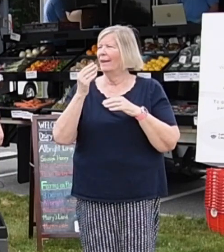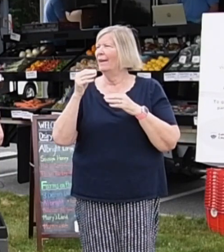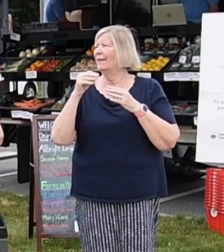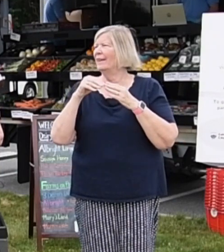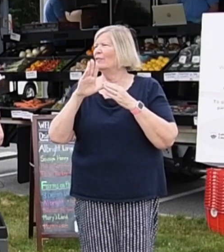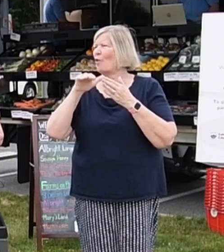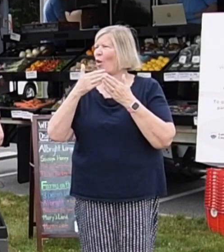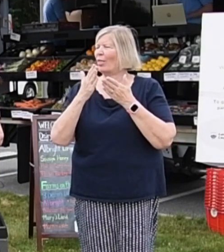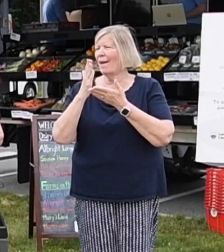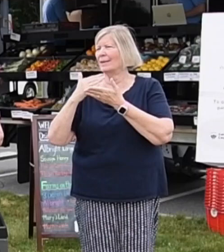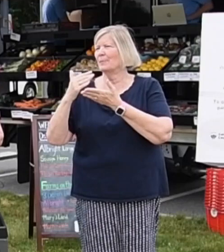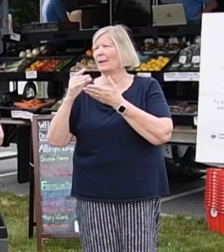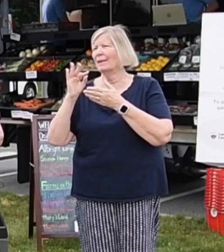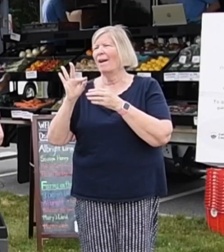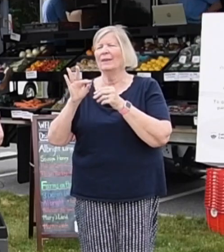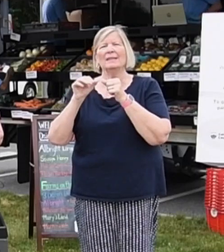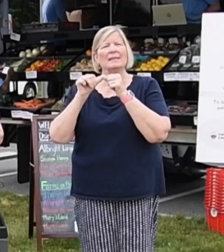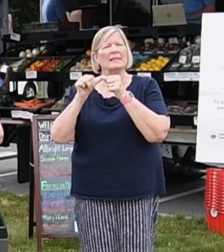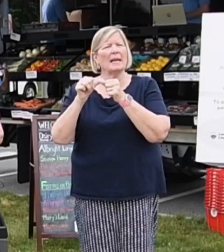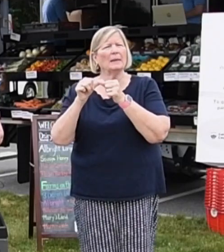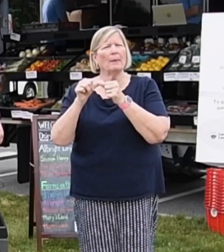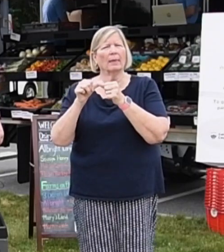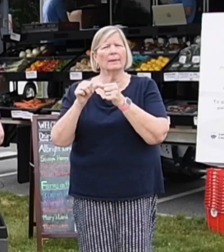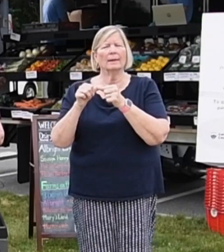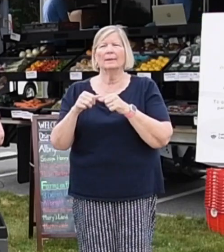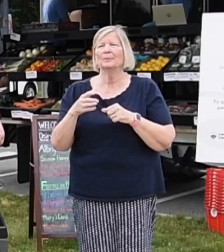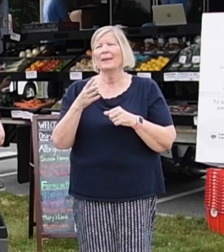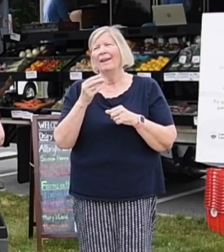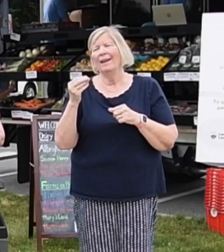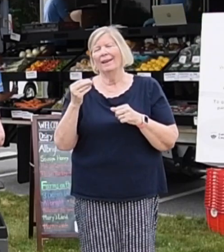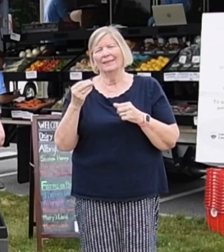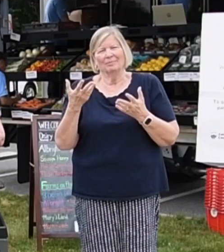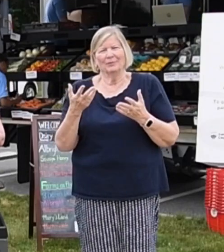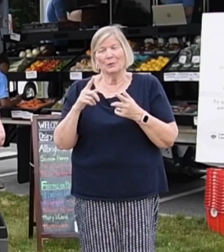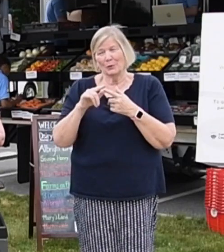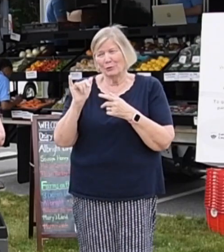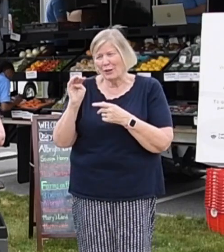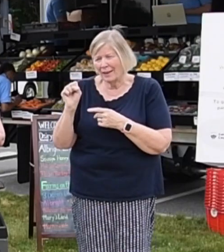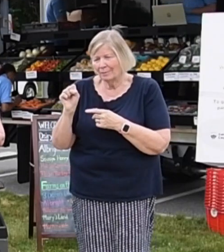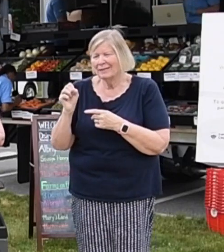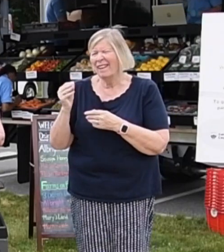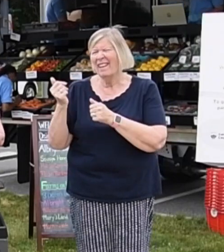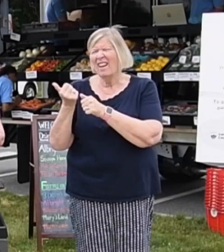all aspects of sustainability. And so to James and to